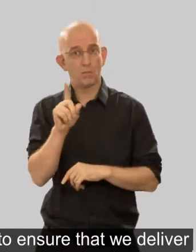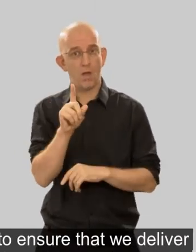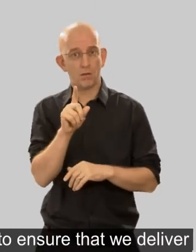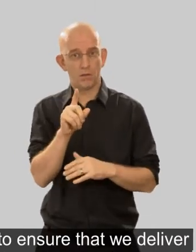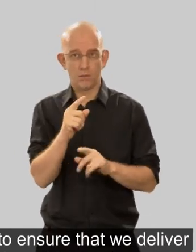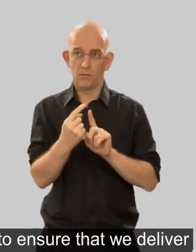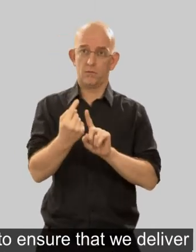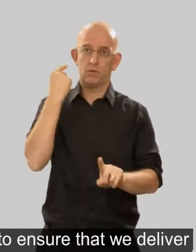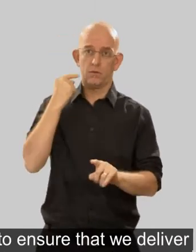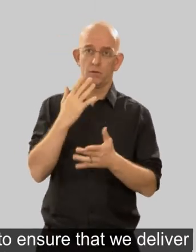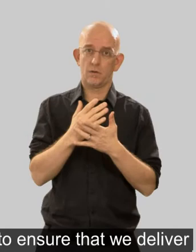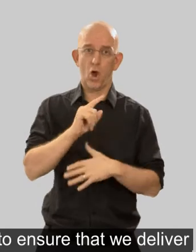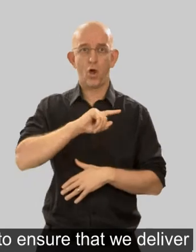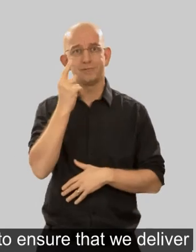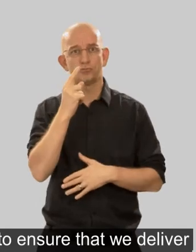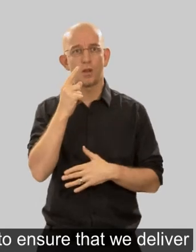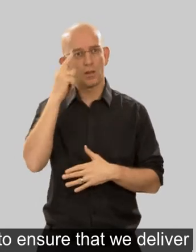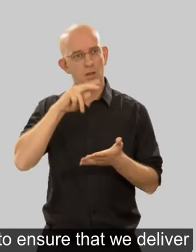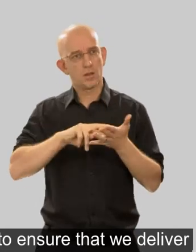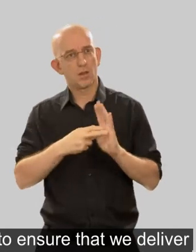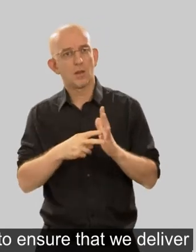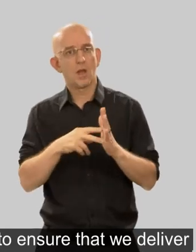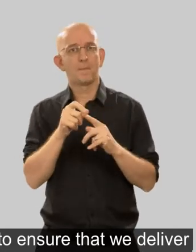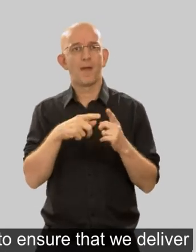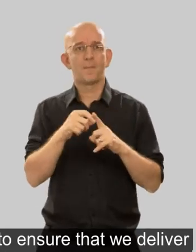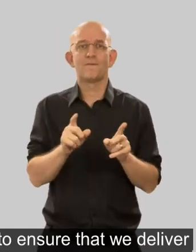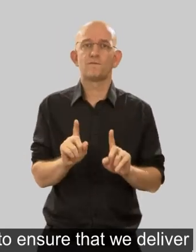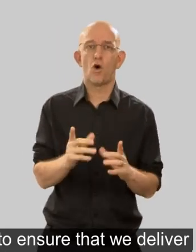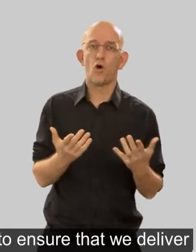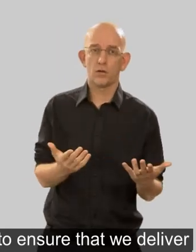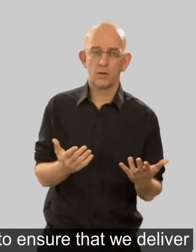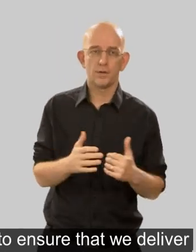To ensure that we deliver the original policy intent.